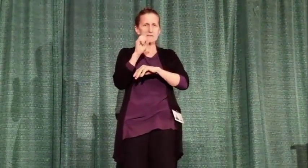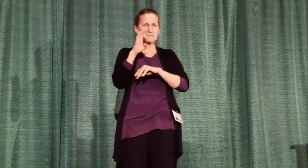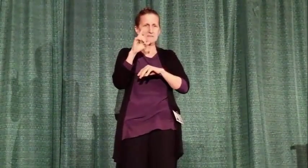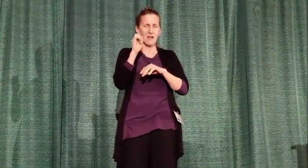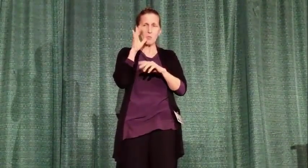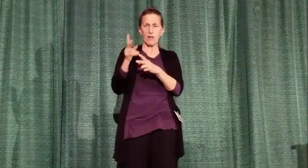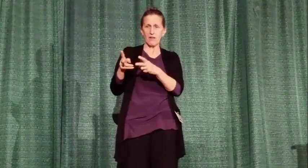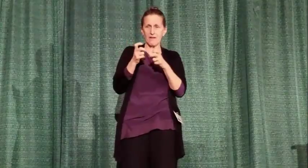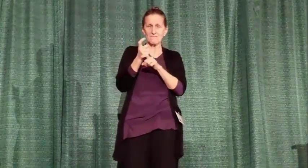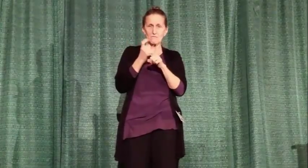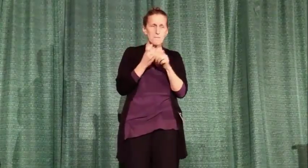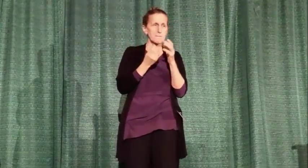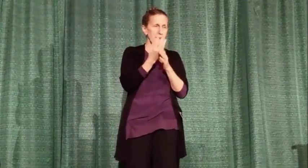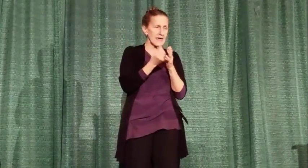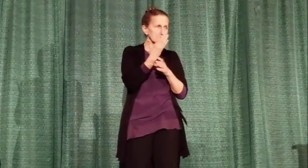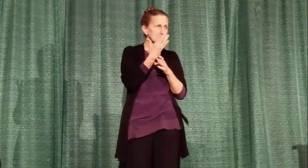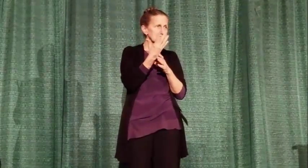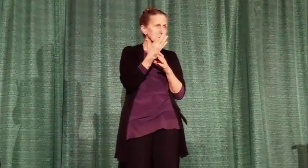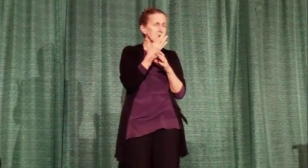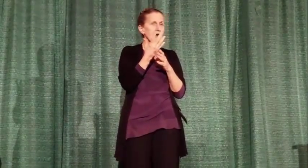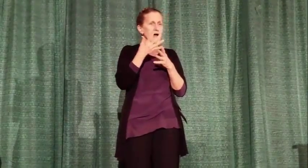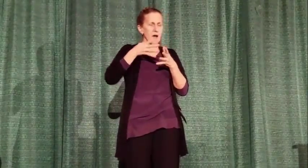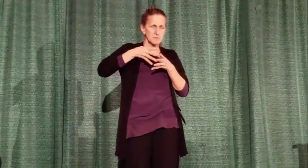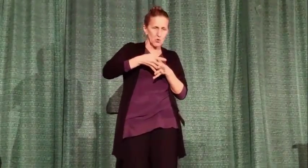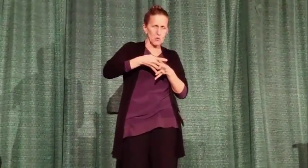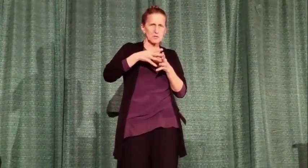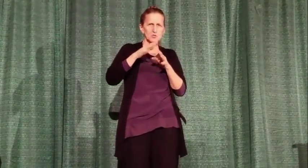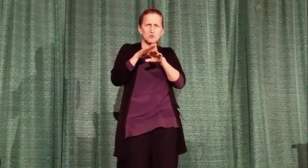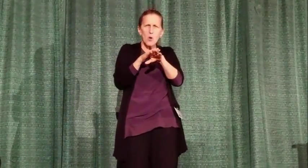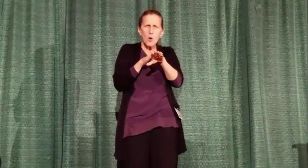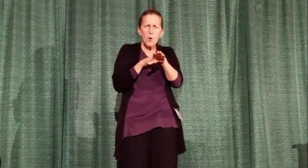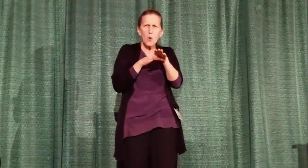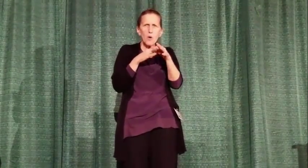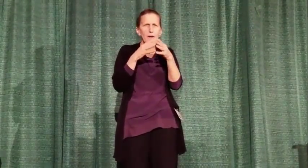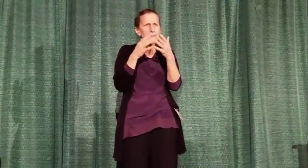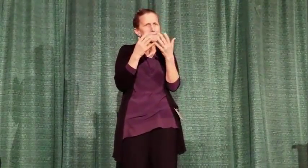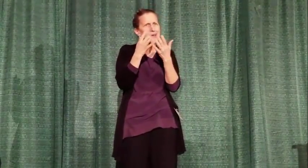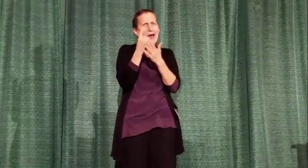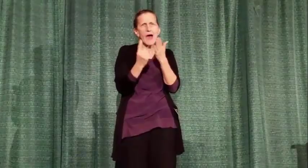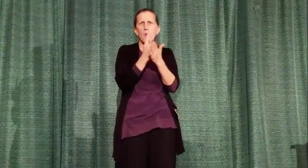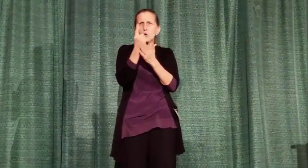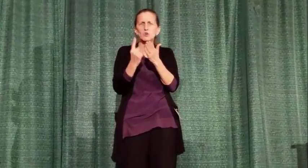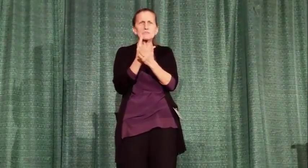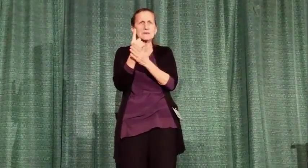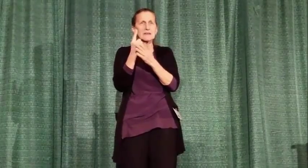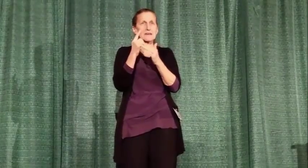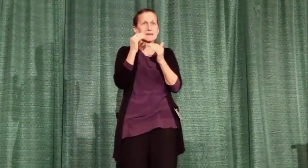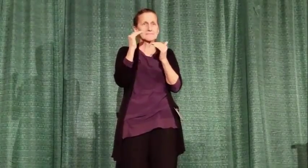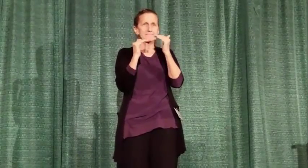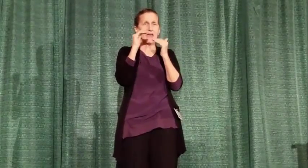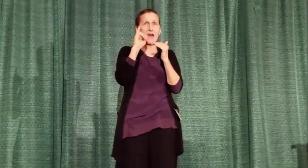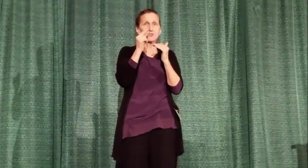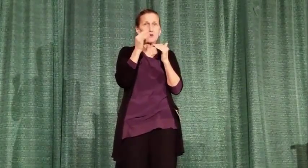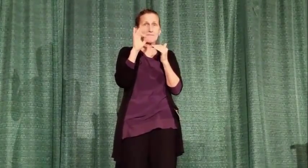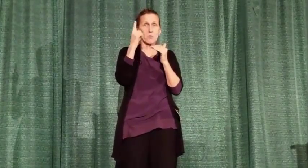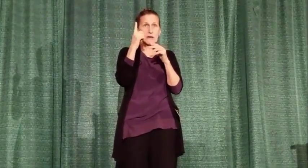It'll take the protein from plants and absorb them slowly over hours. To keep its IGF-1 in the most favorable